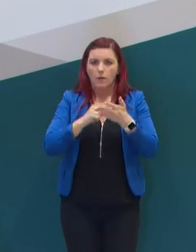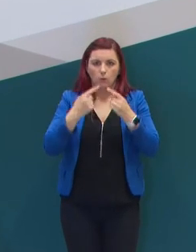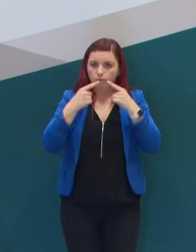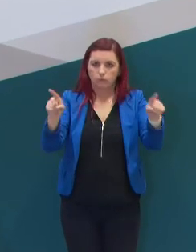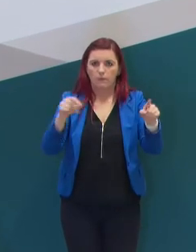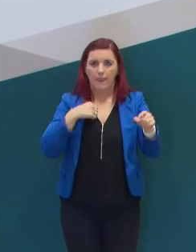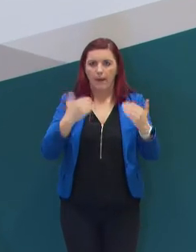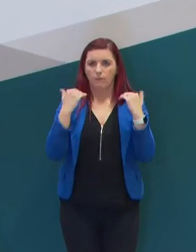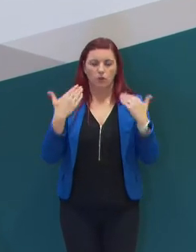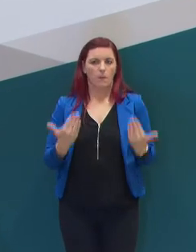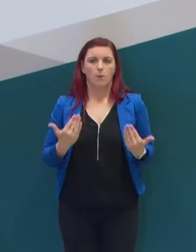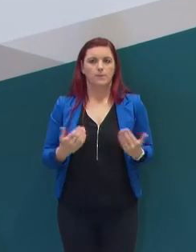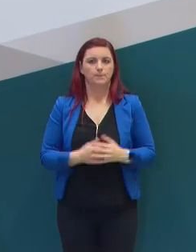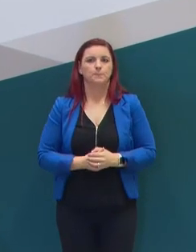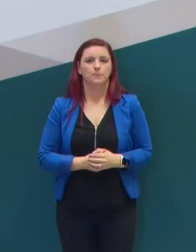time, Richard.